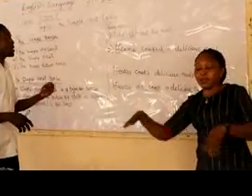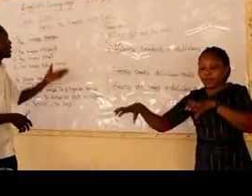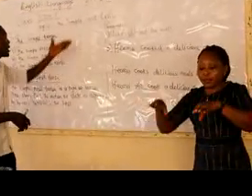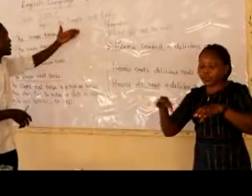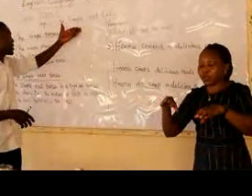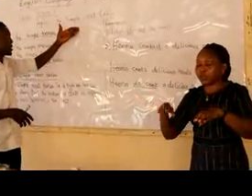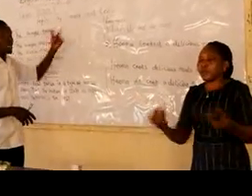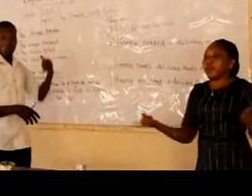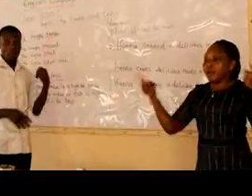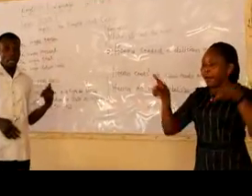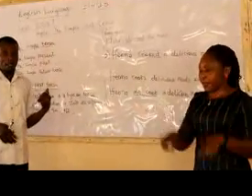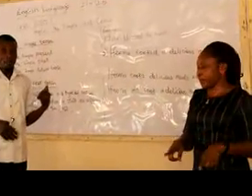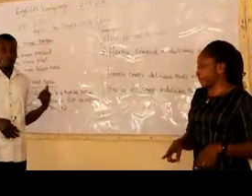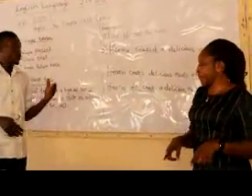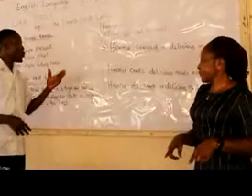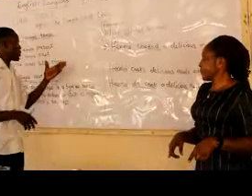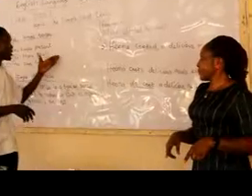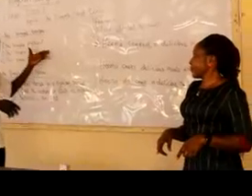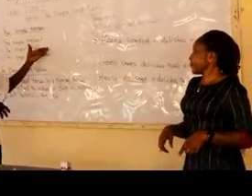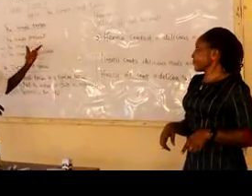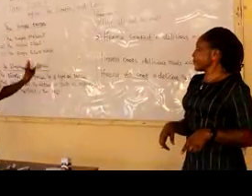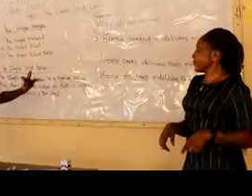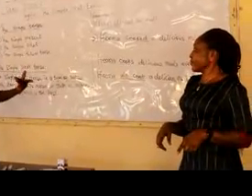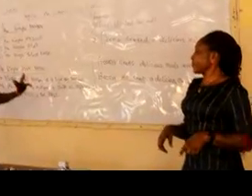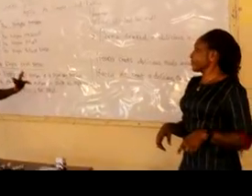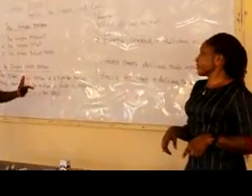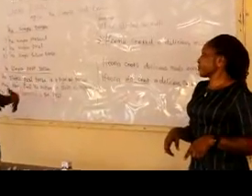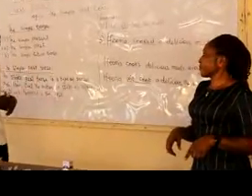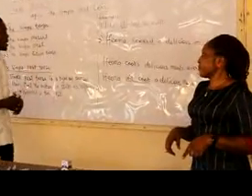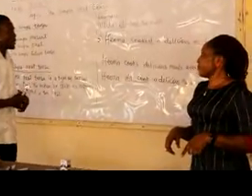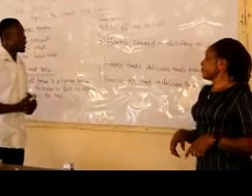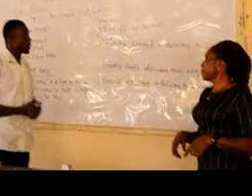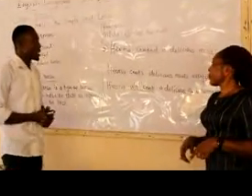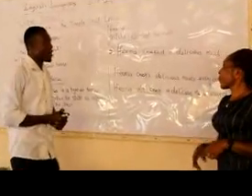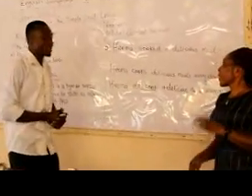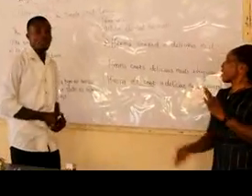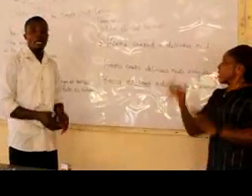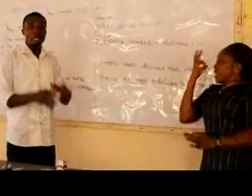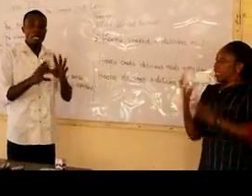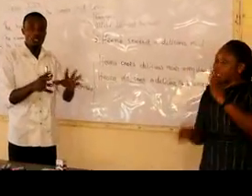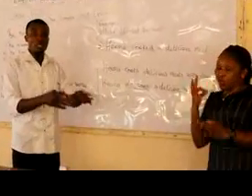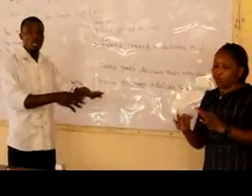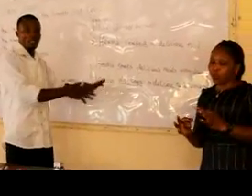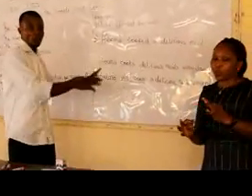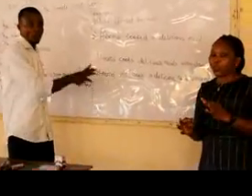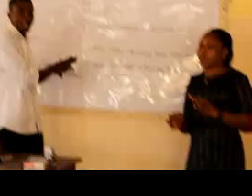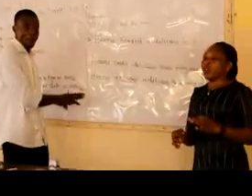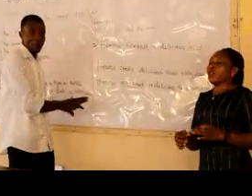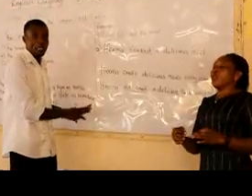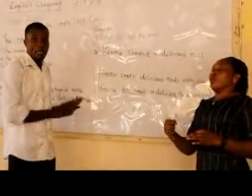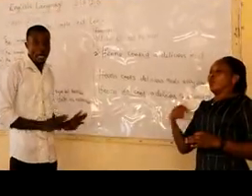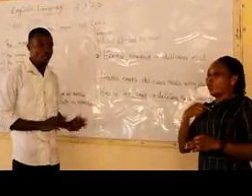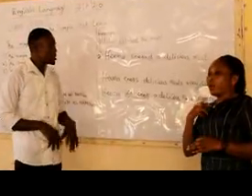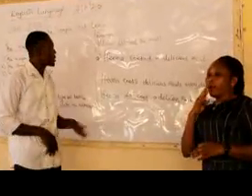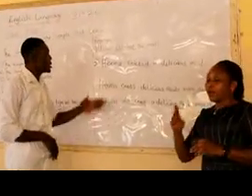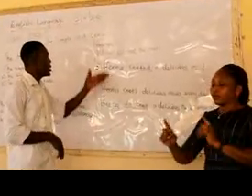because there's a tense that does that, which we're talking about today. But if you are talking about an action that just